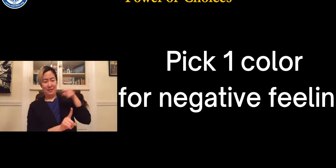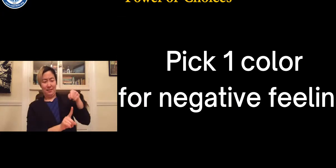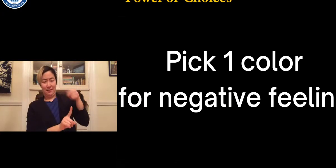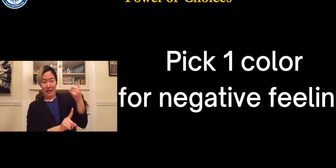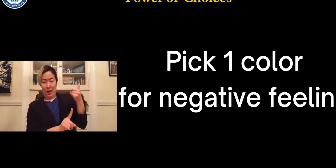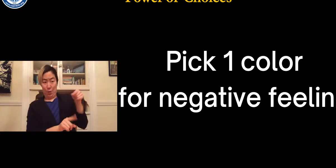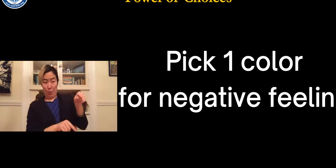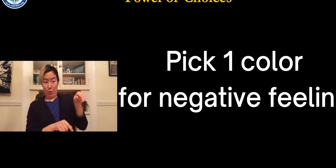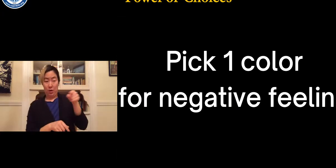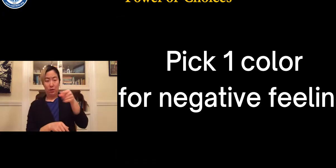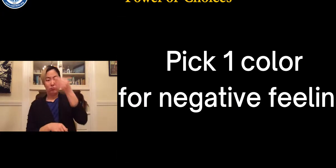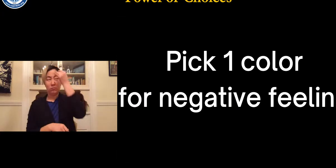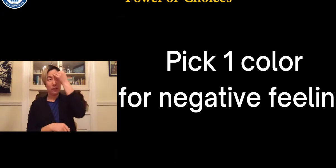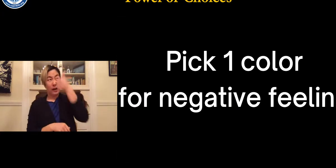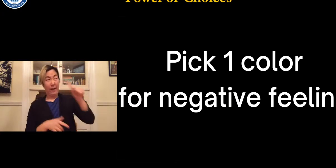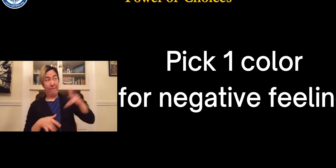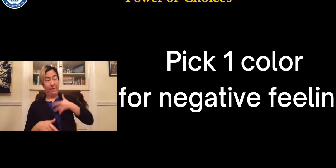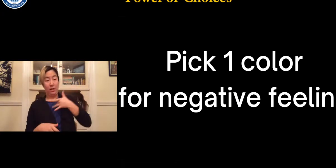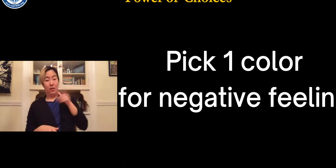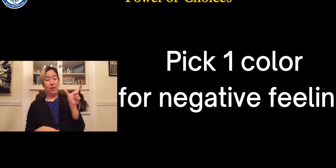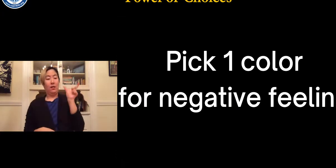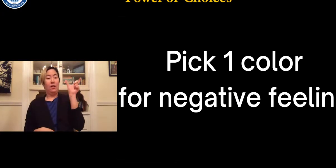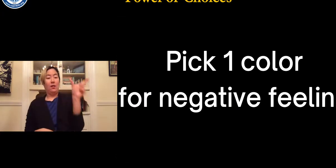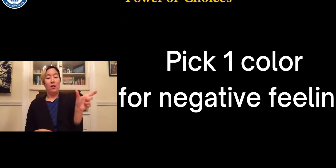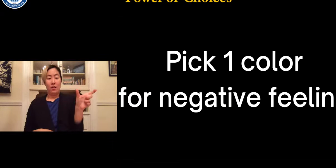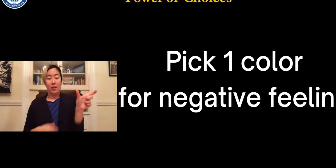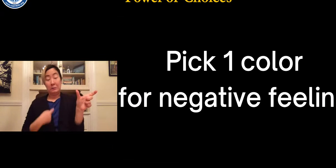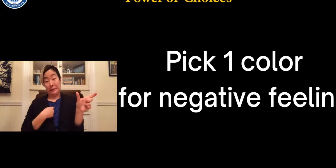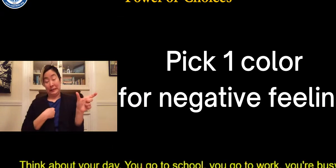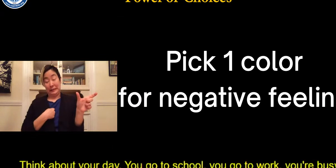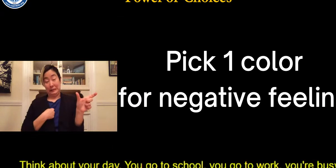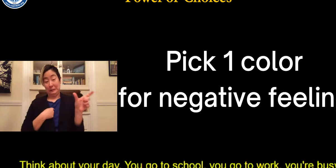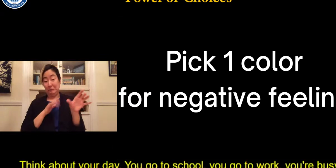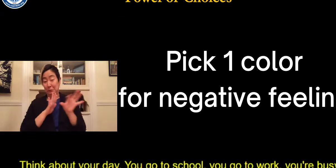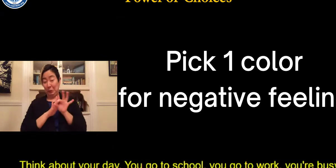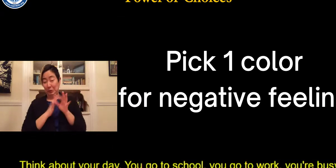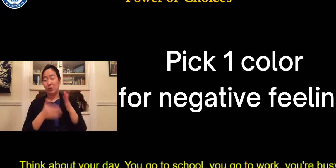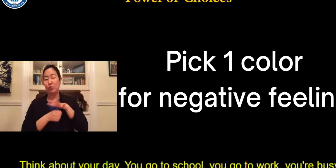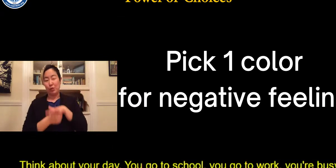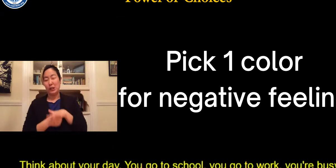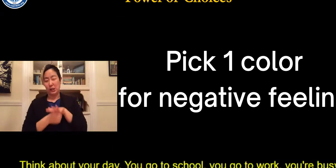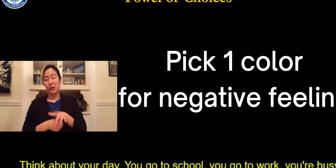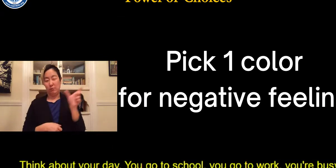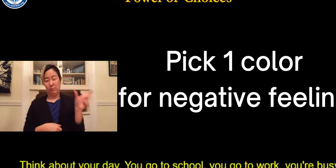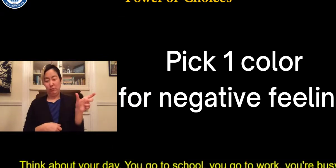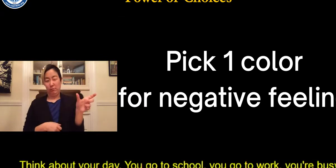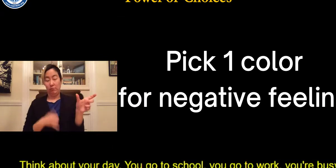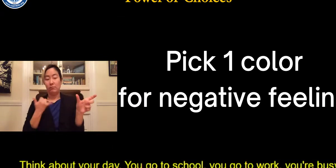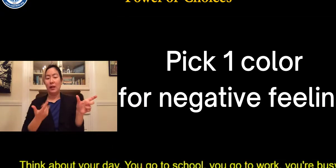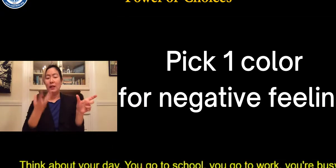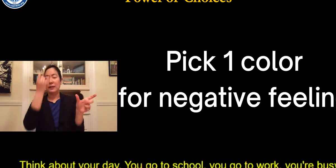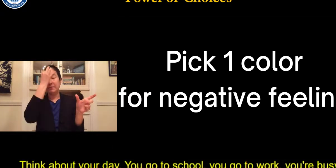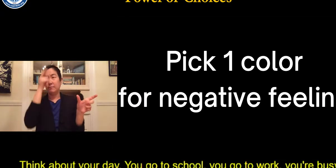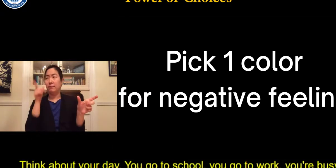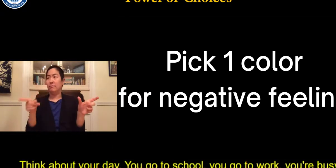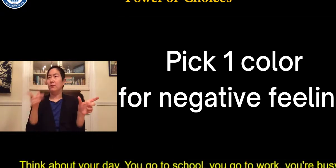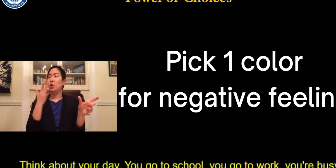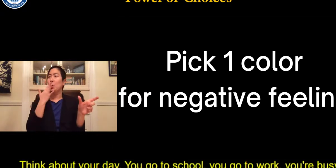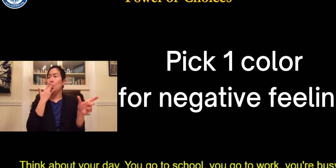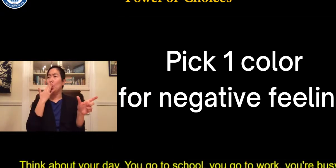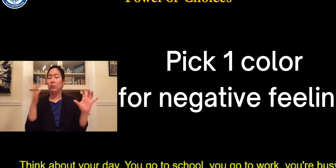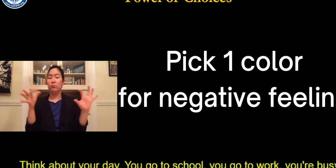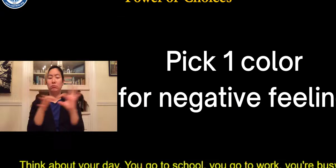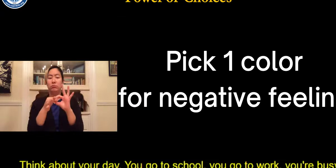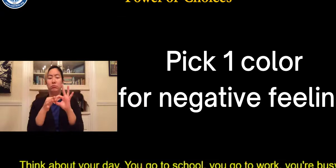day. Stress, grief, anger, whatever it may be. If you have that feeling, please pick a